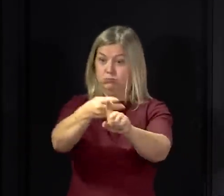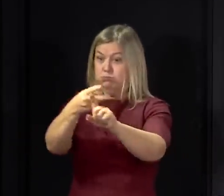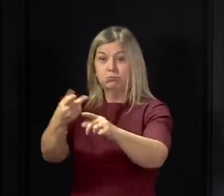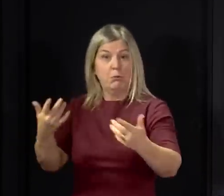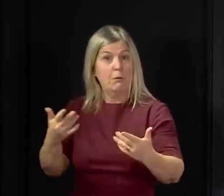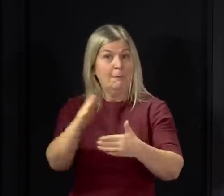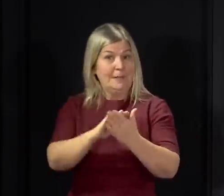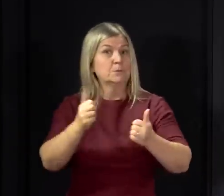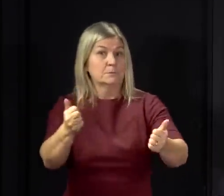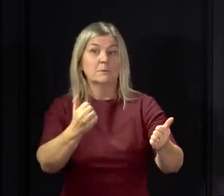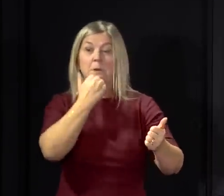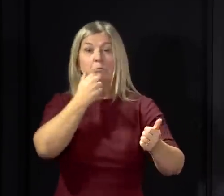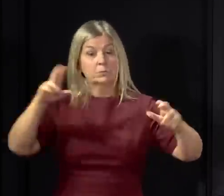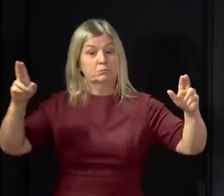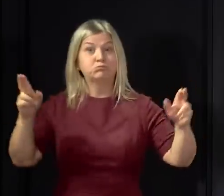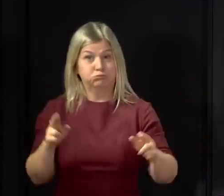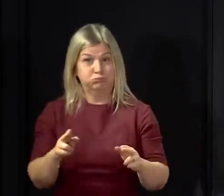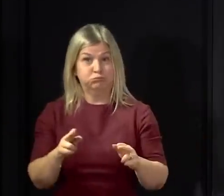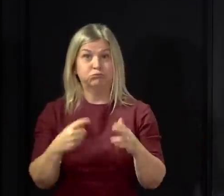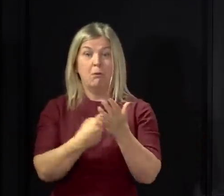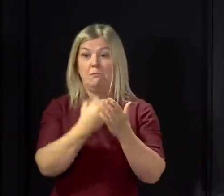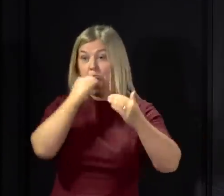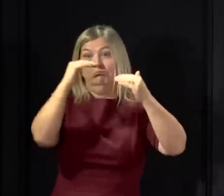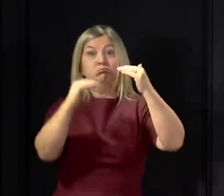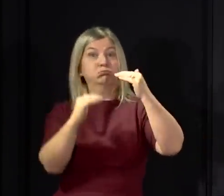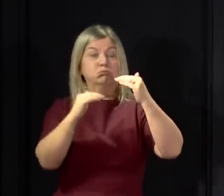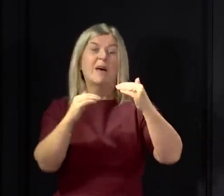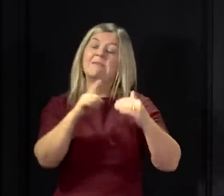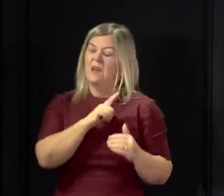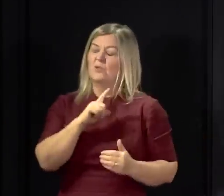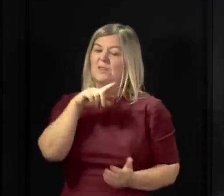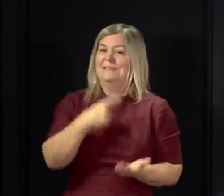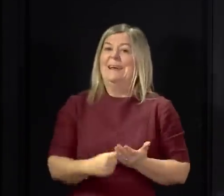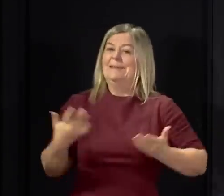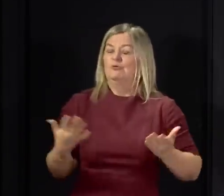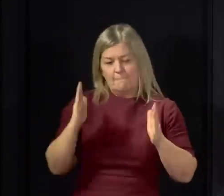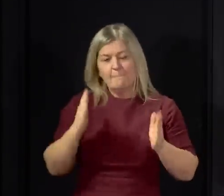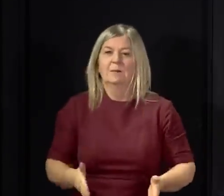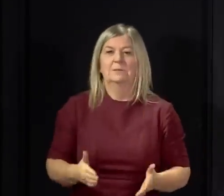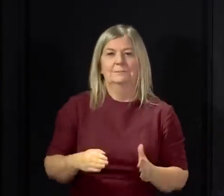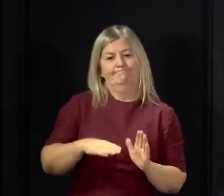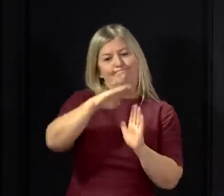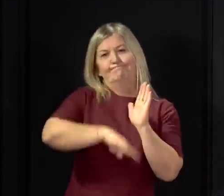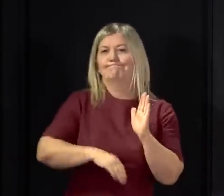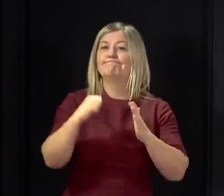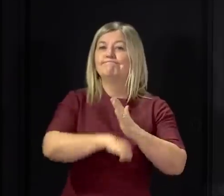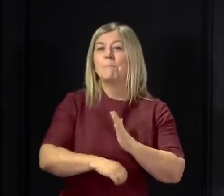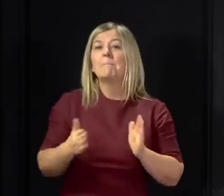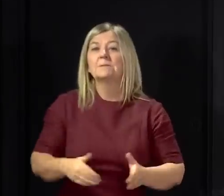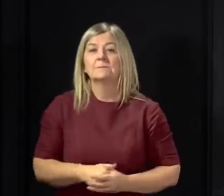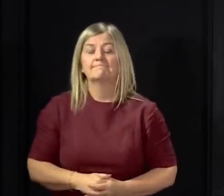case numbers back to very low levels again. So that's why we have decided to act and to act firmly. Now, the action